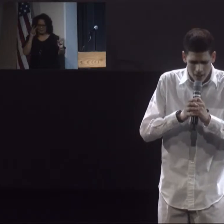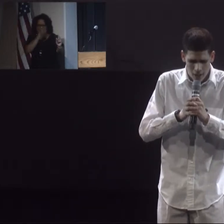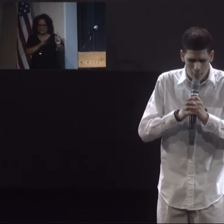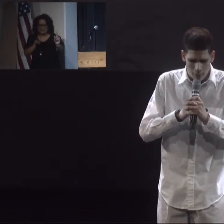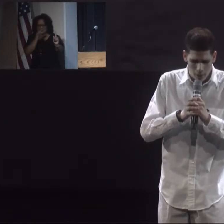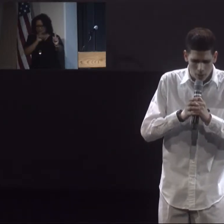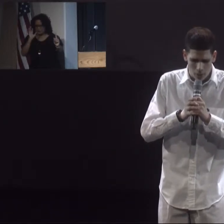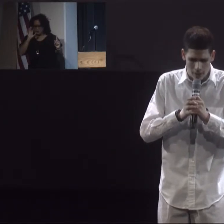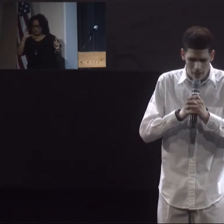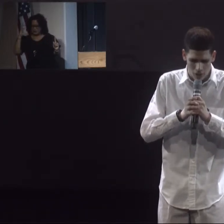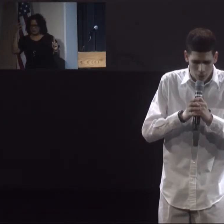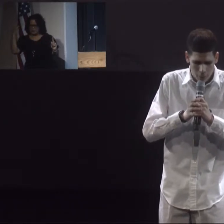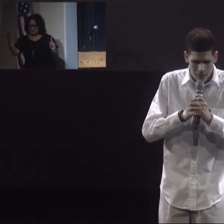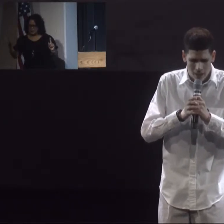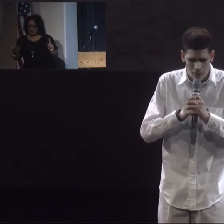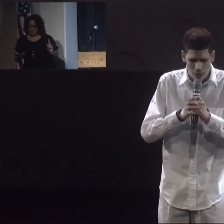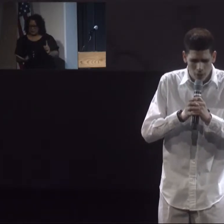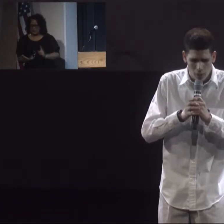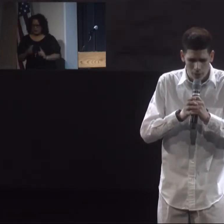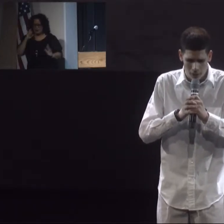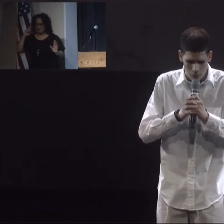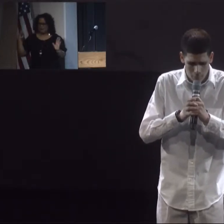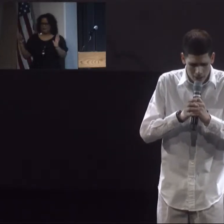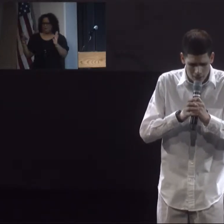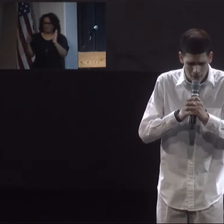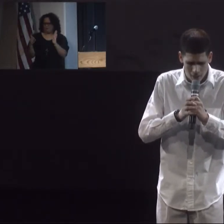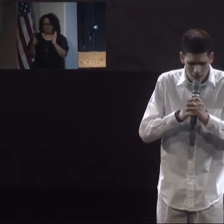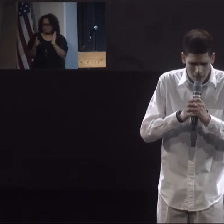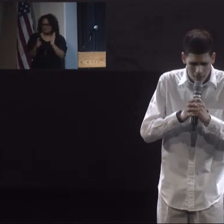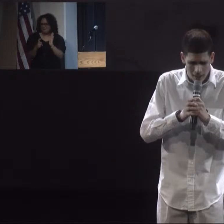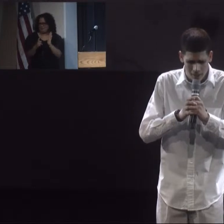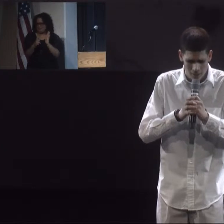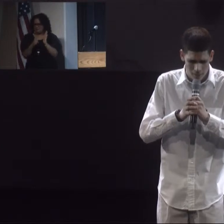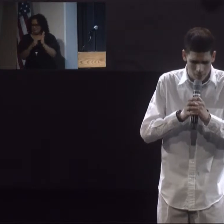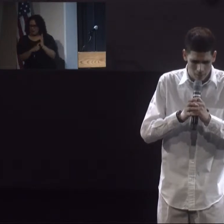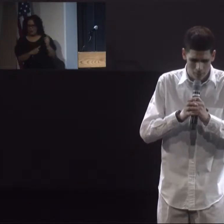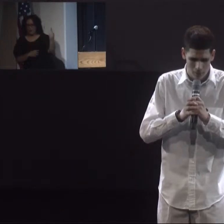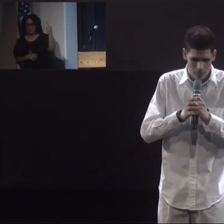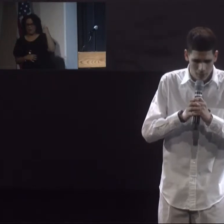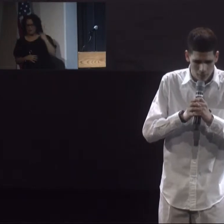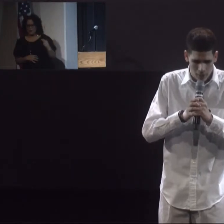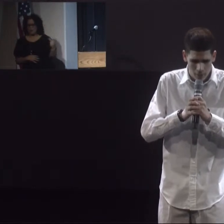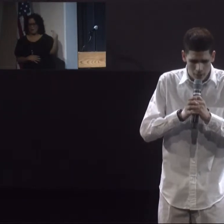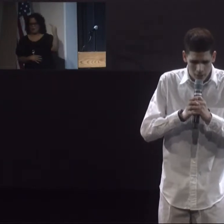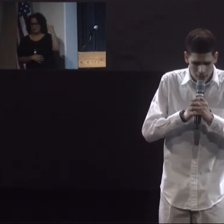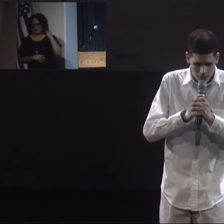I can't help but notice you've been kind of focused on me tonight.